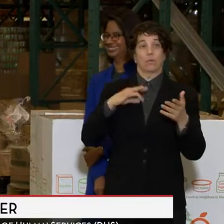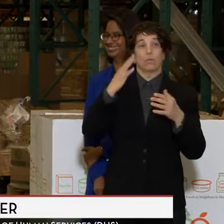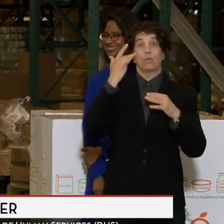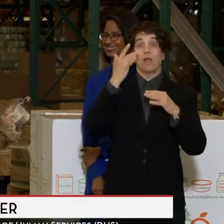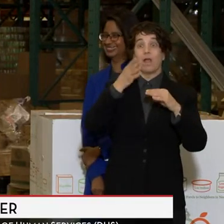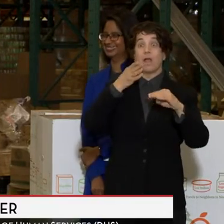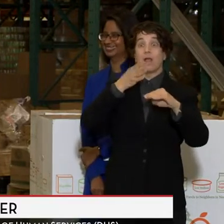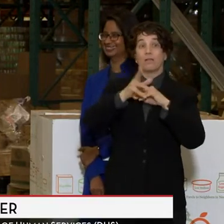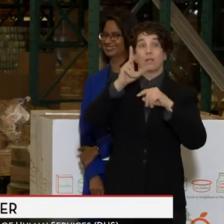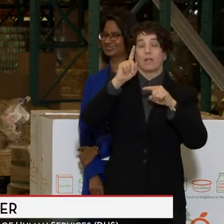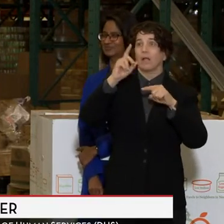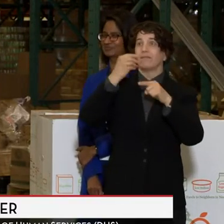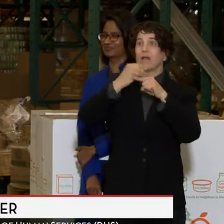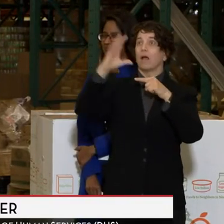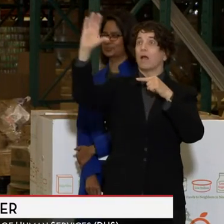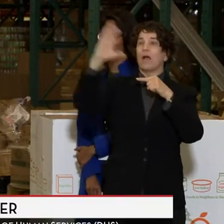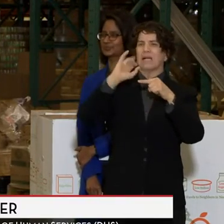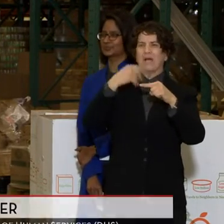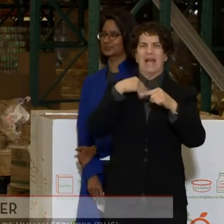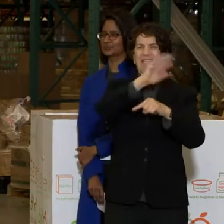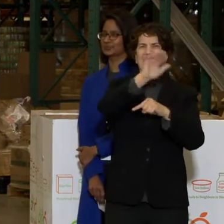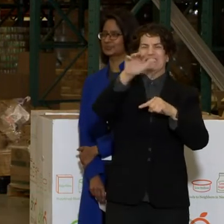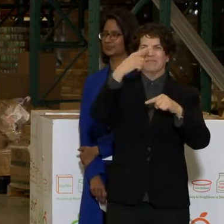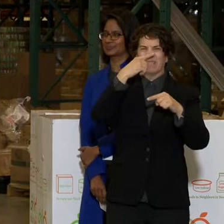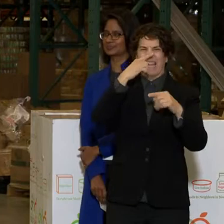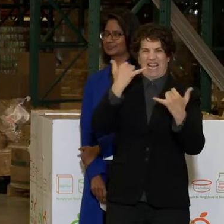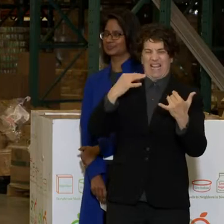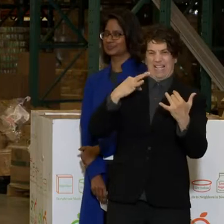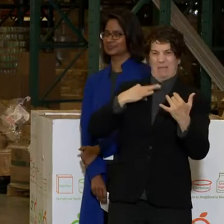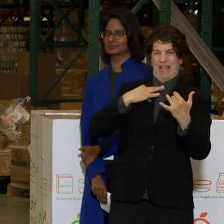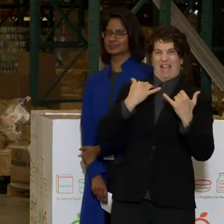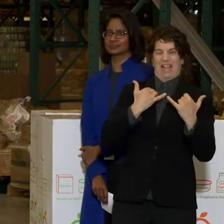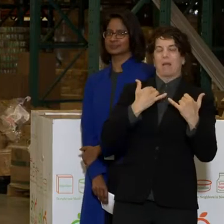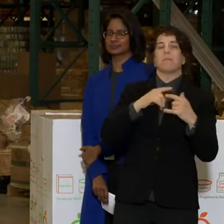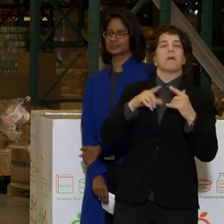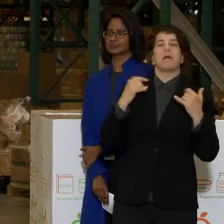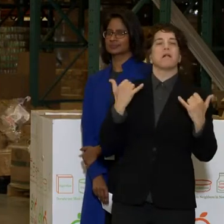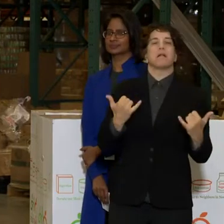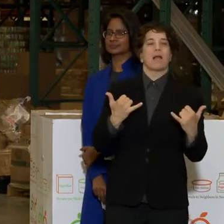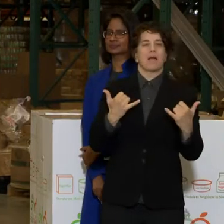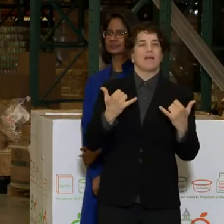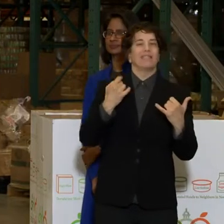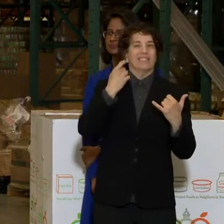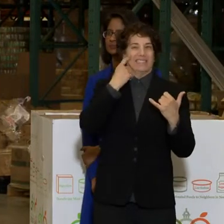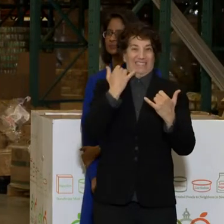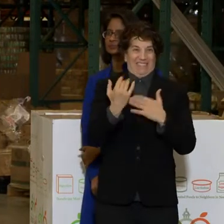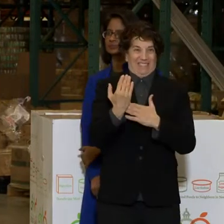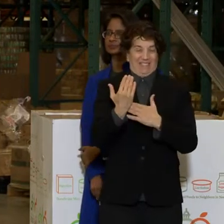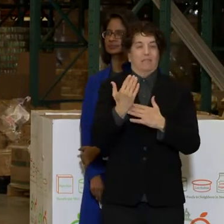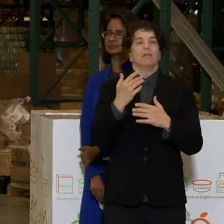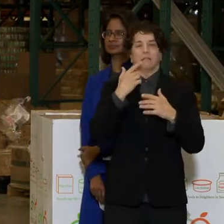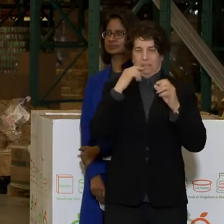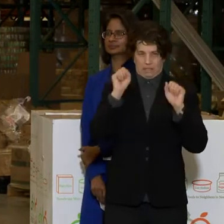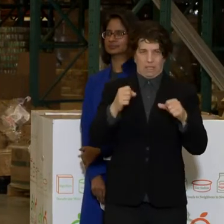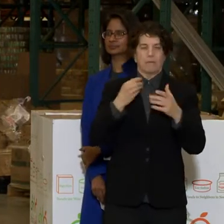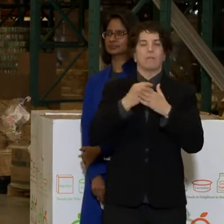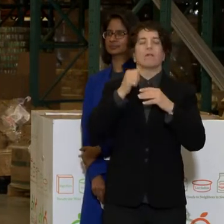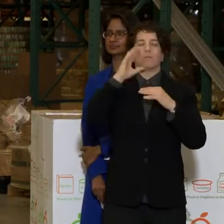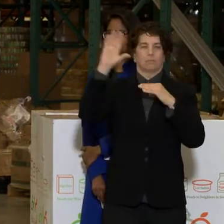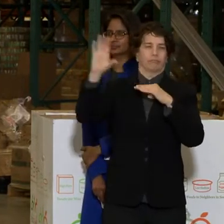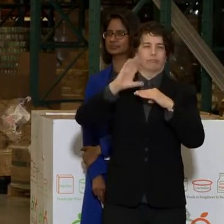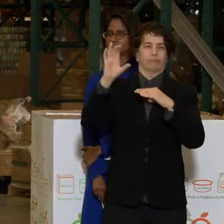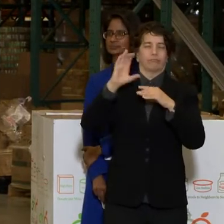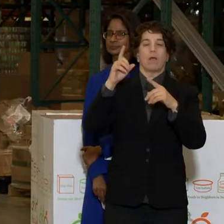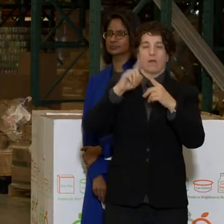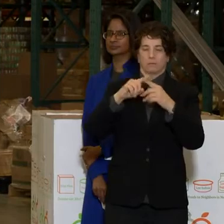draw down funds into the month of February until those funds are depleted. We don't know how long that will be, which is why it's still important